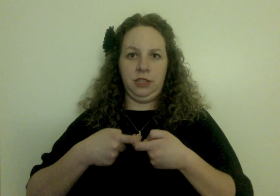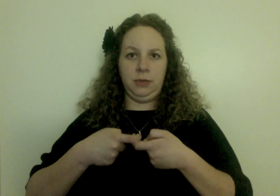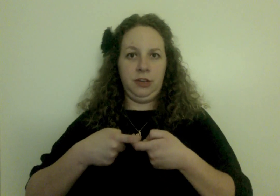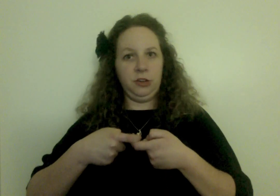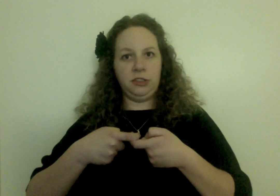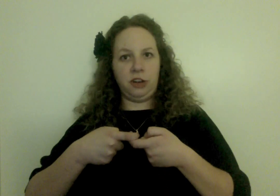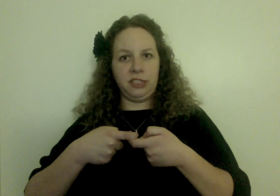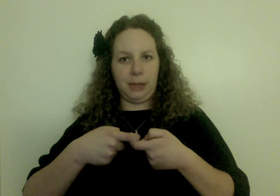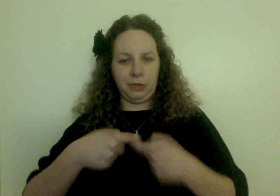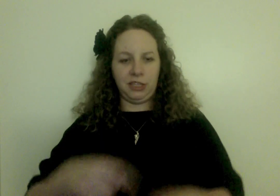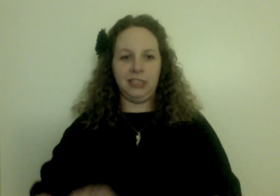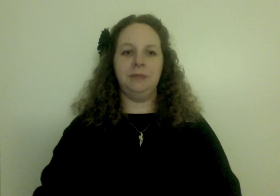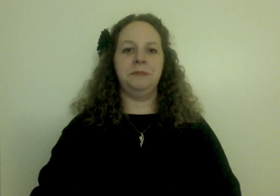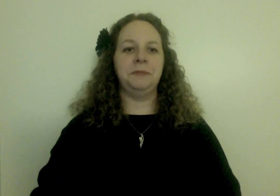way, crisscross applesauce.